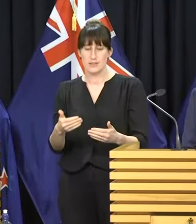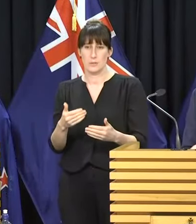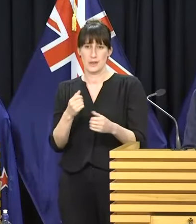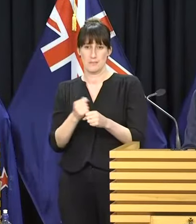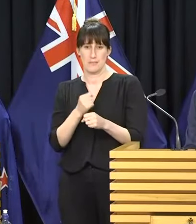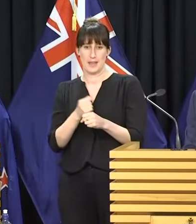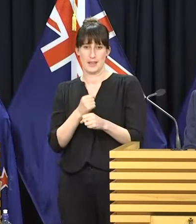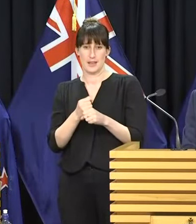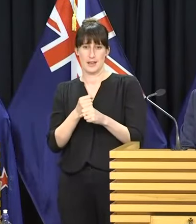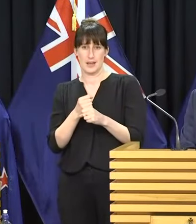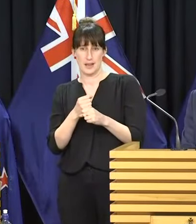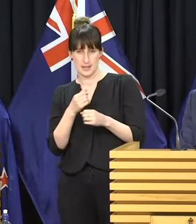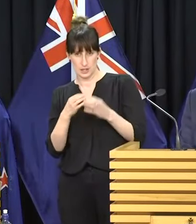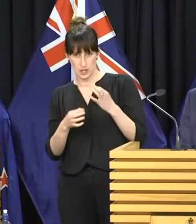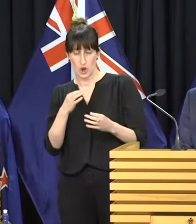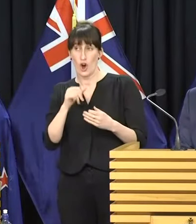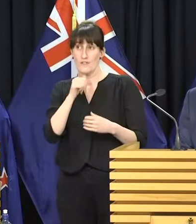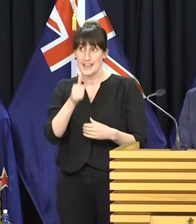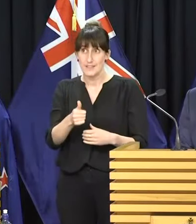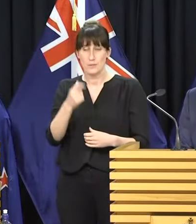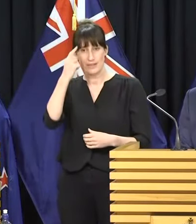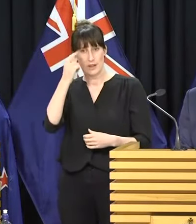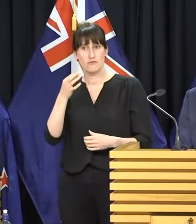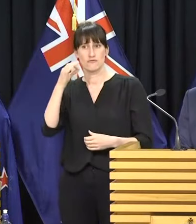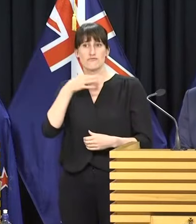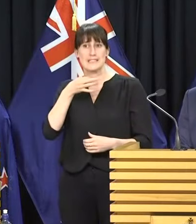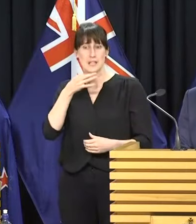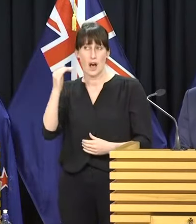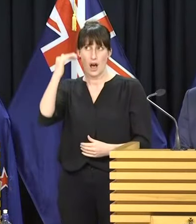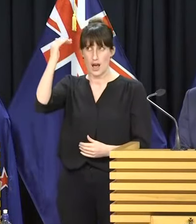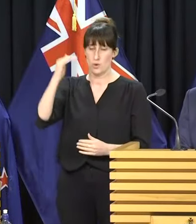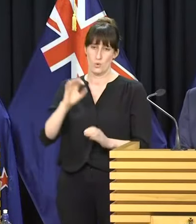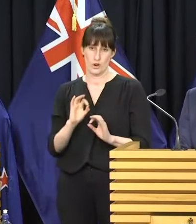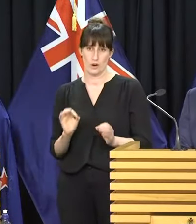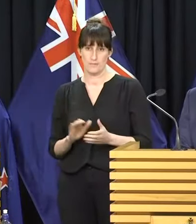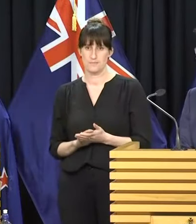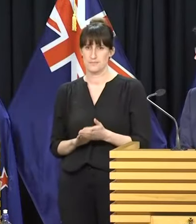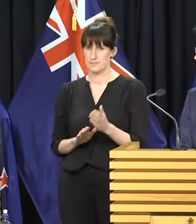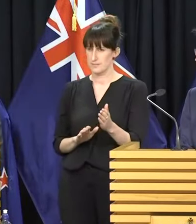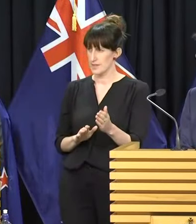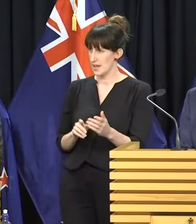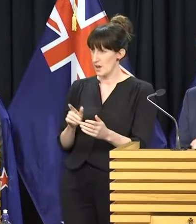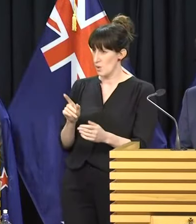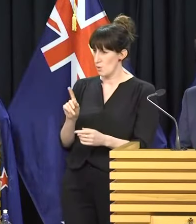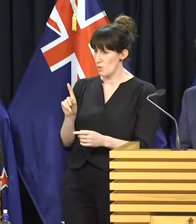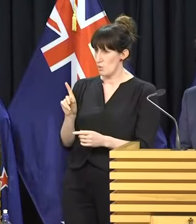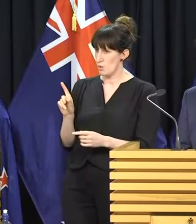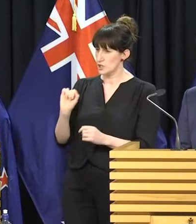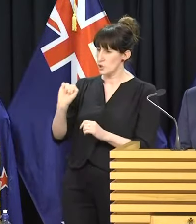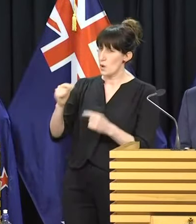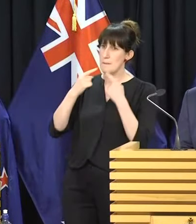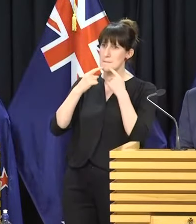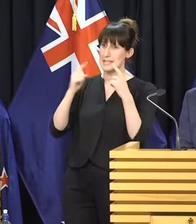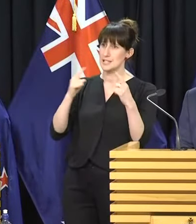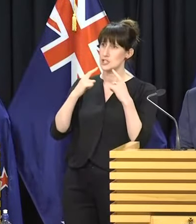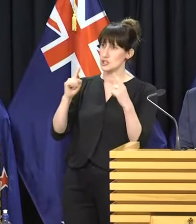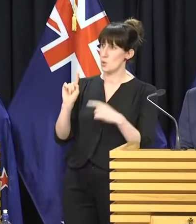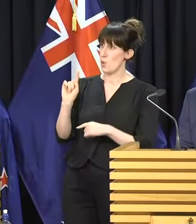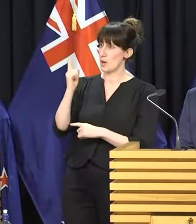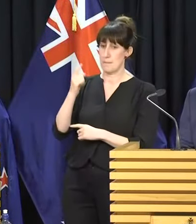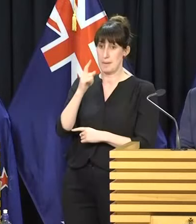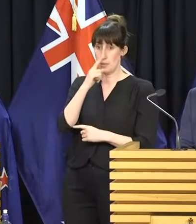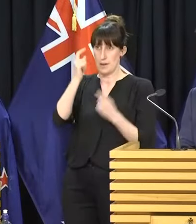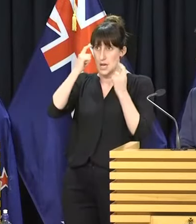step. What's your message to Aucklanders who may be starting to panic about the situation? Look, panic never helps